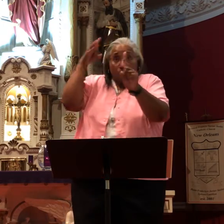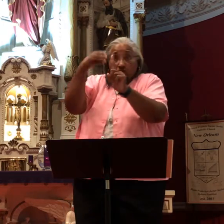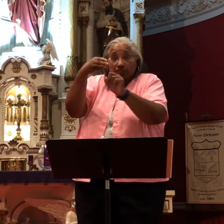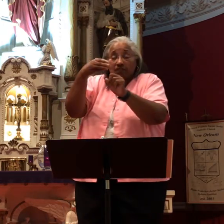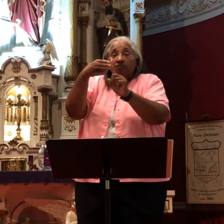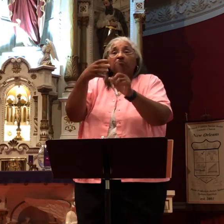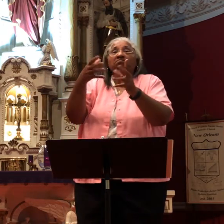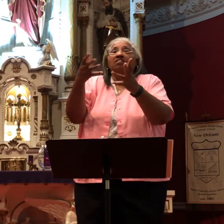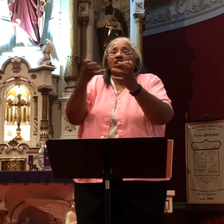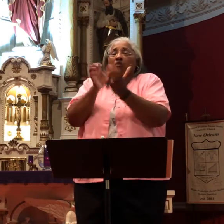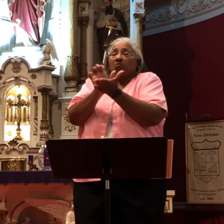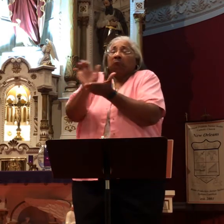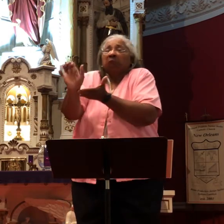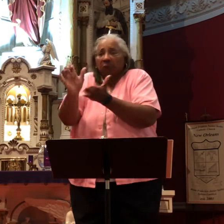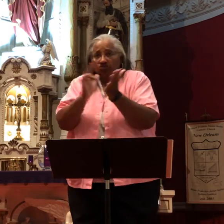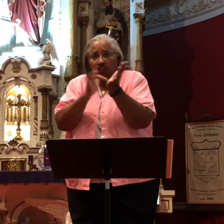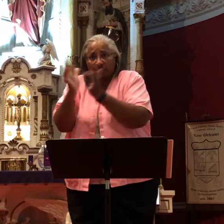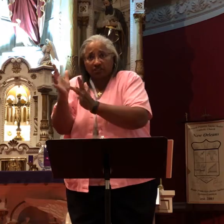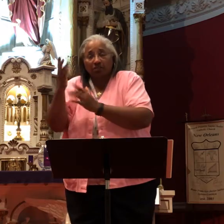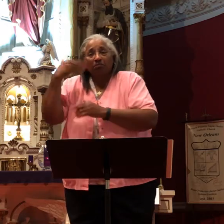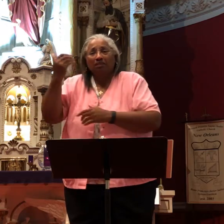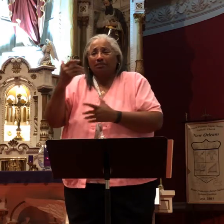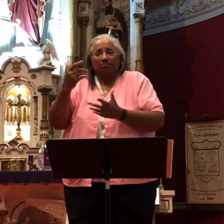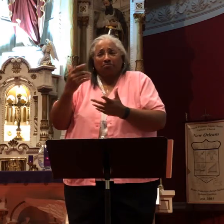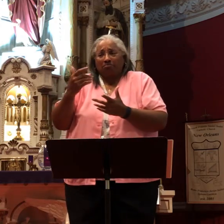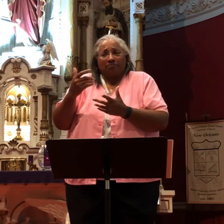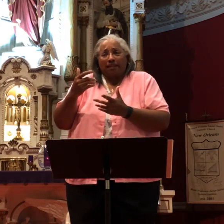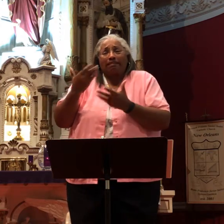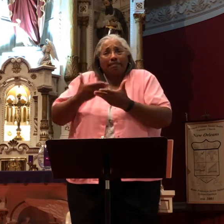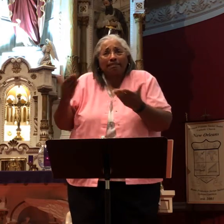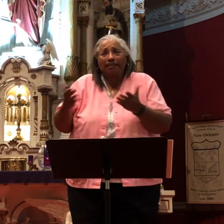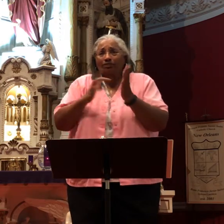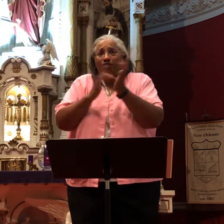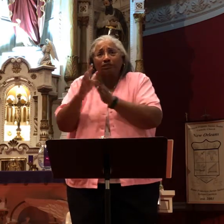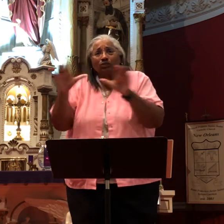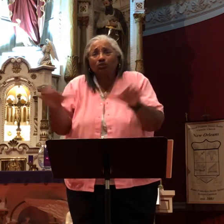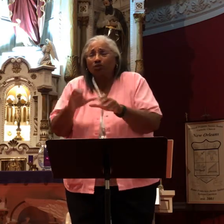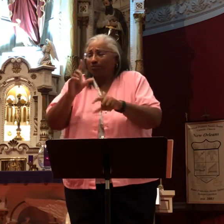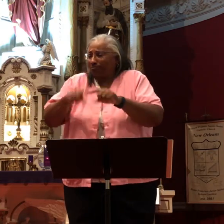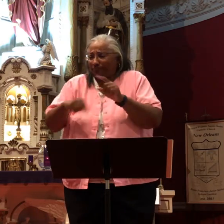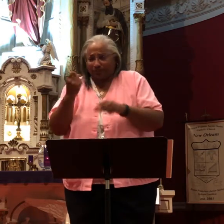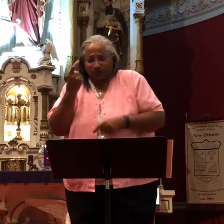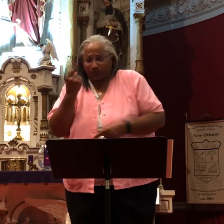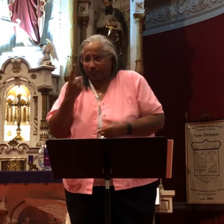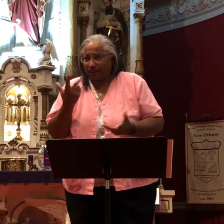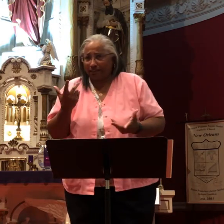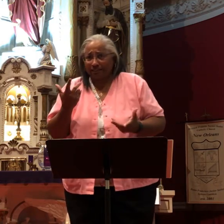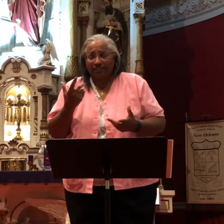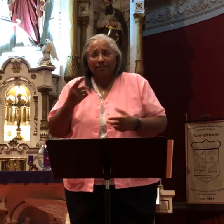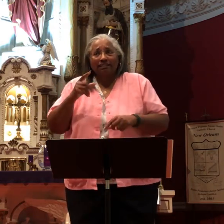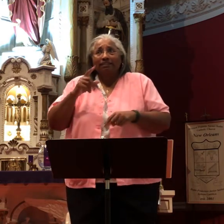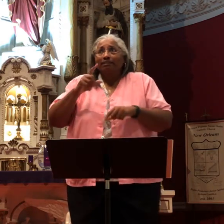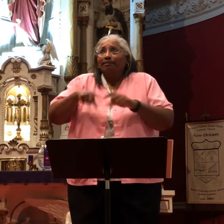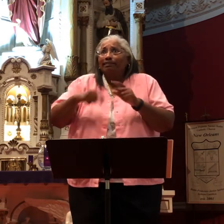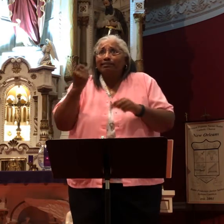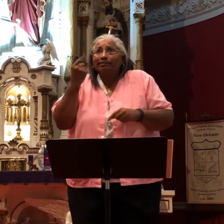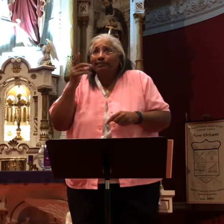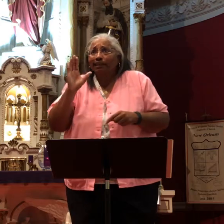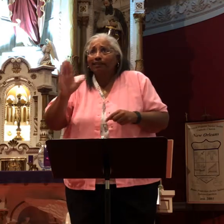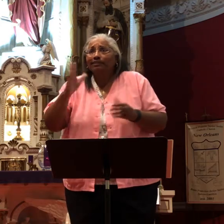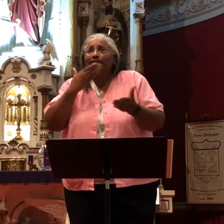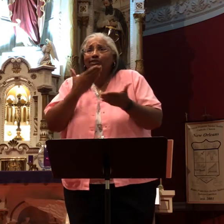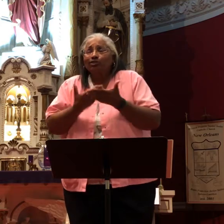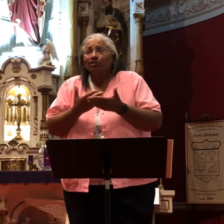Jesus, that they couldn't understand what he was doing, that they couldn't see his goodness, that they couldn't see